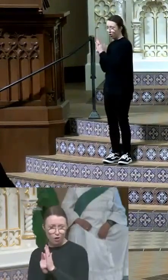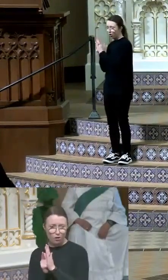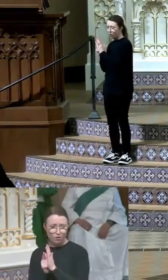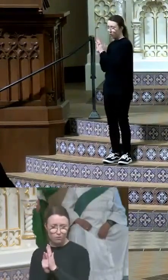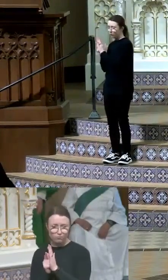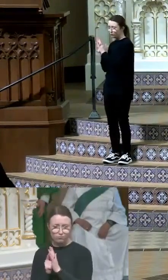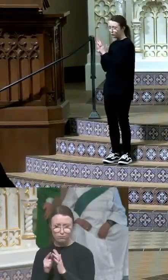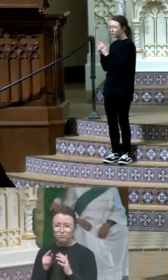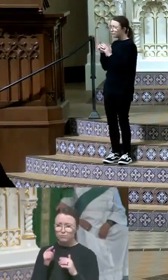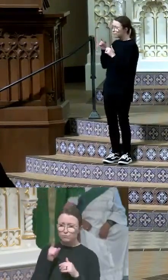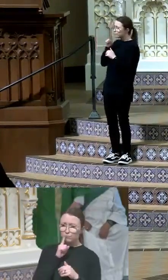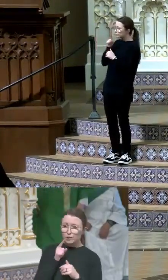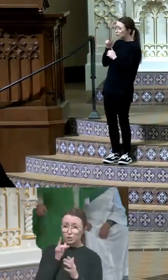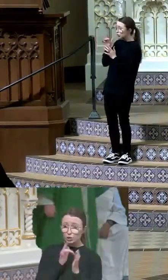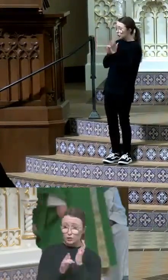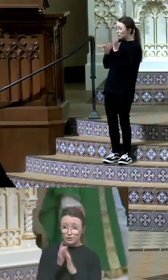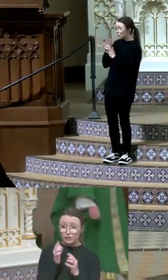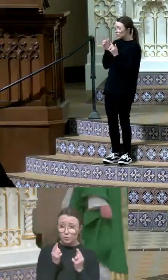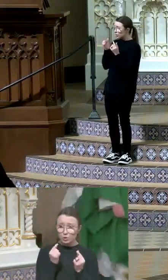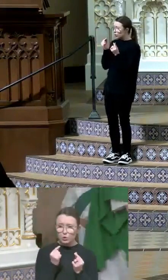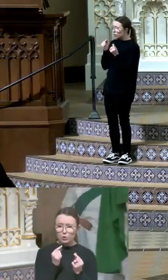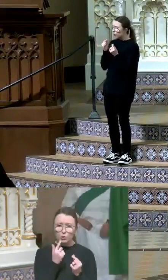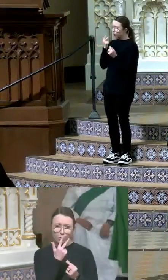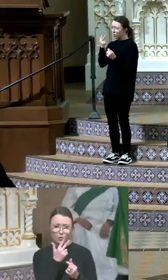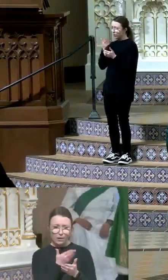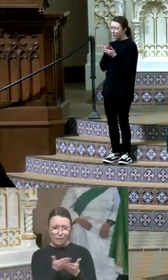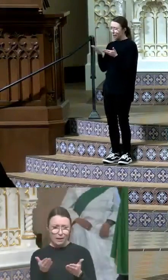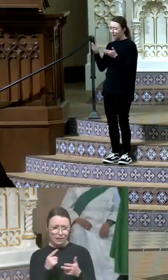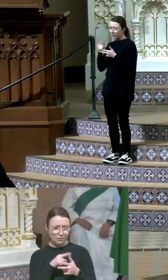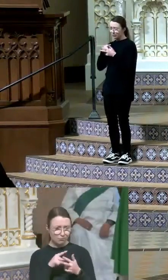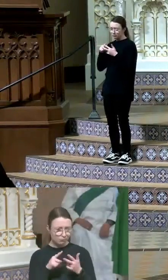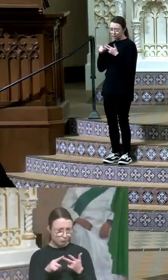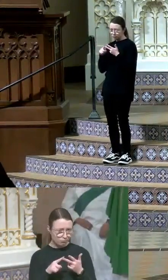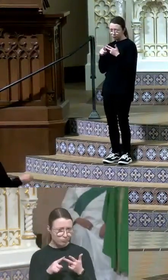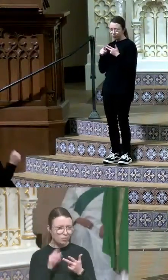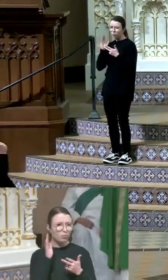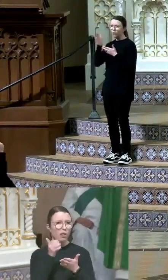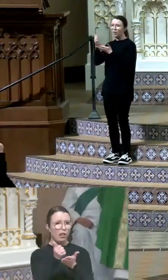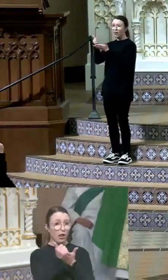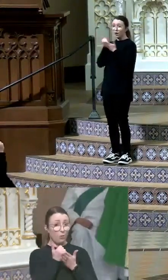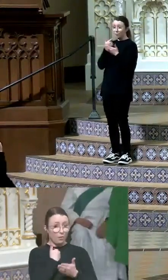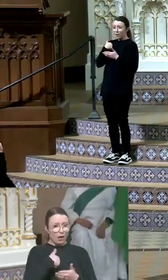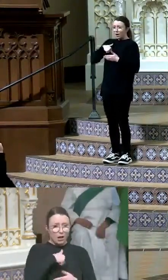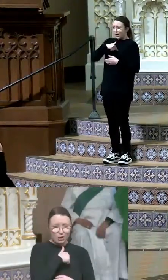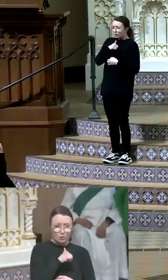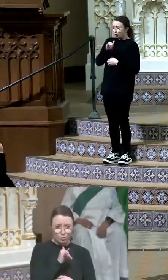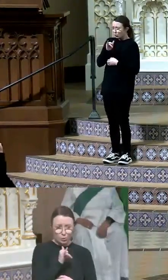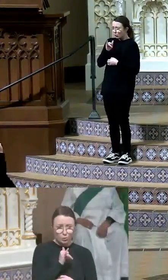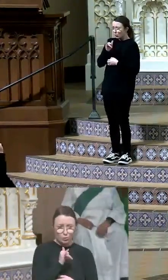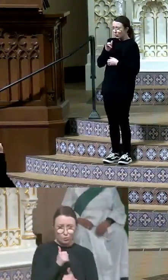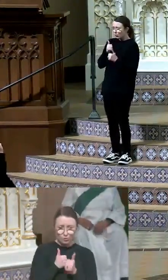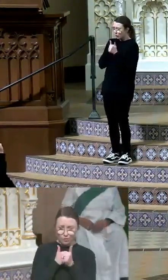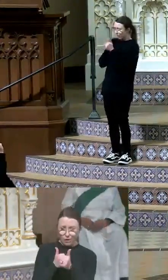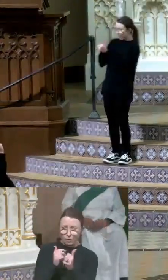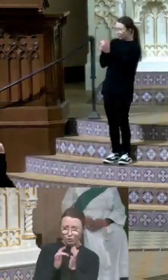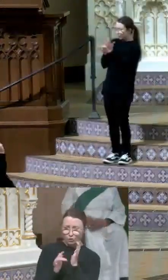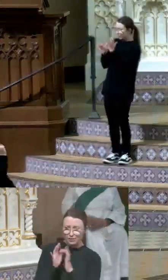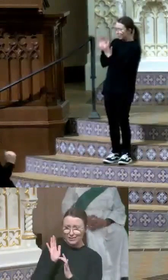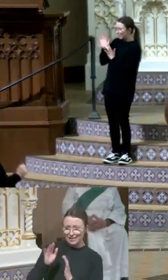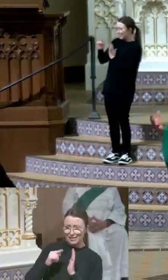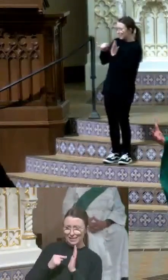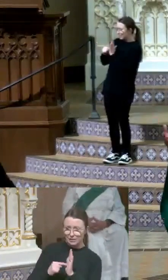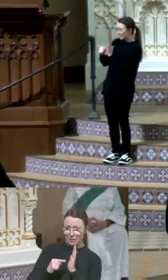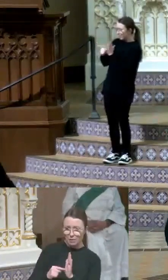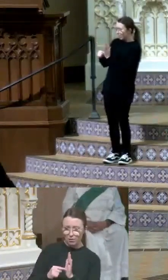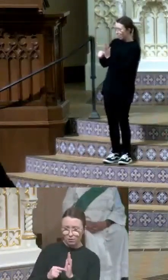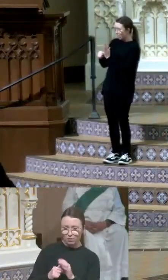and employ to help us continue forward in that call that Paul, if you